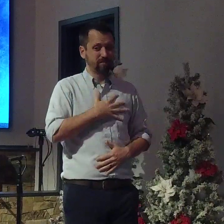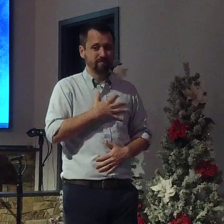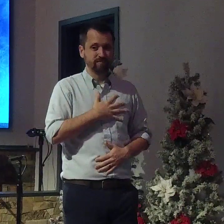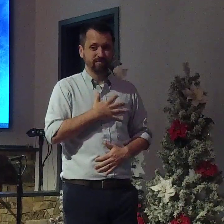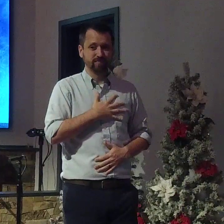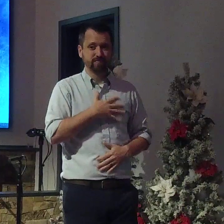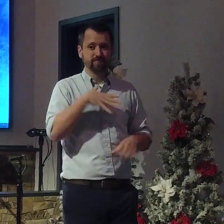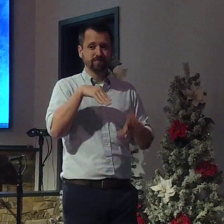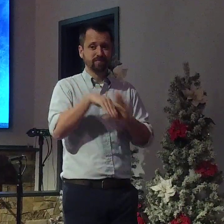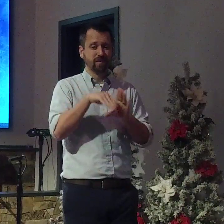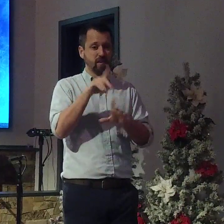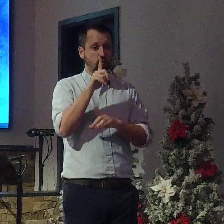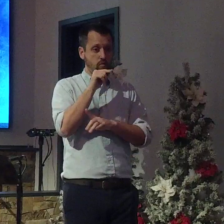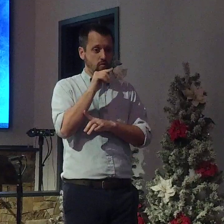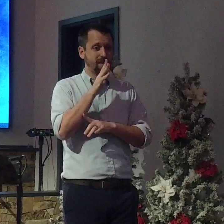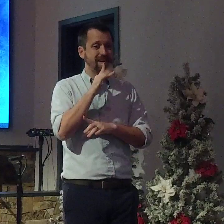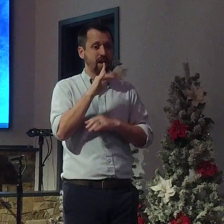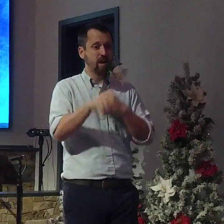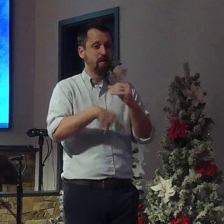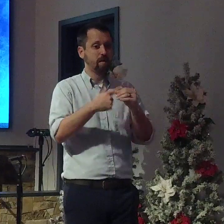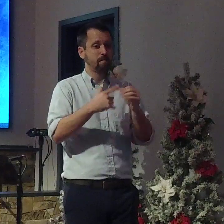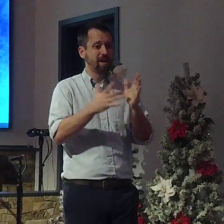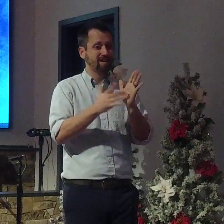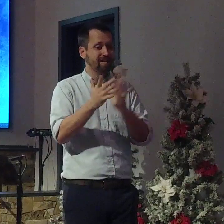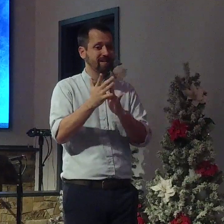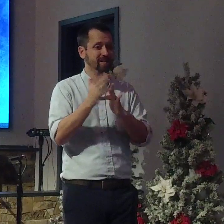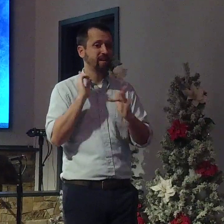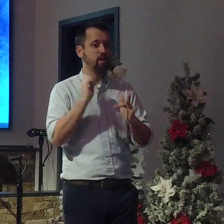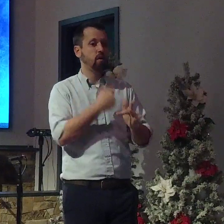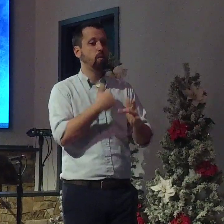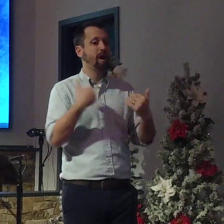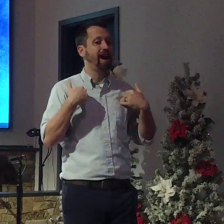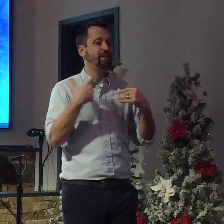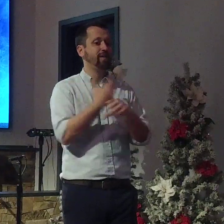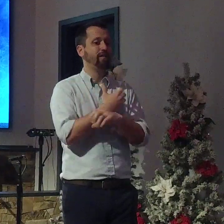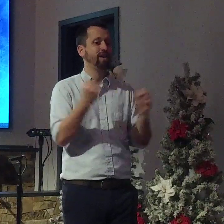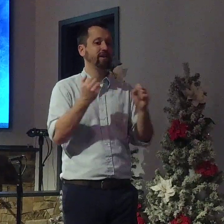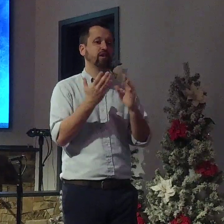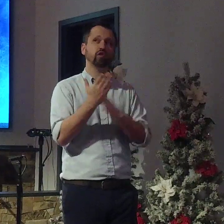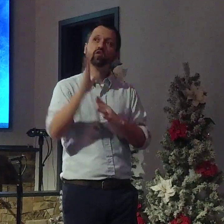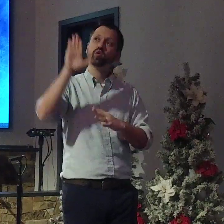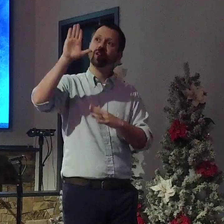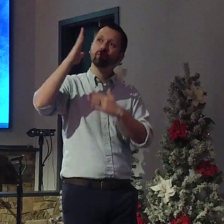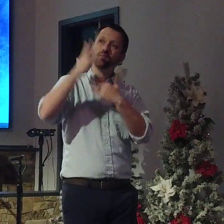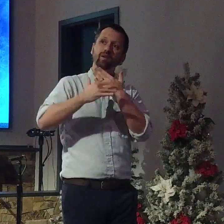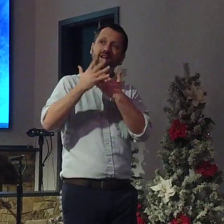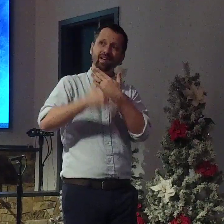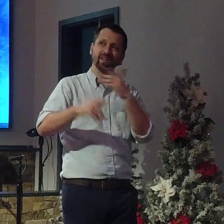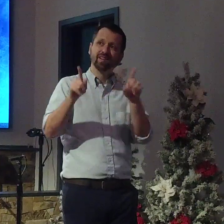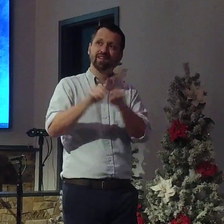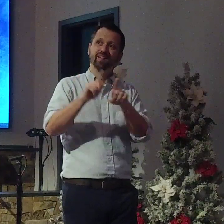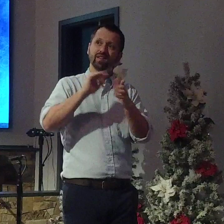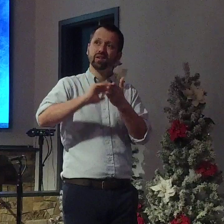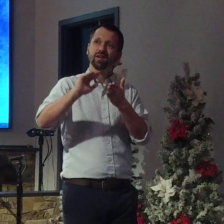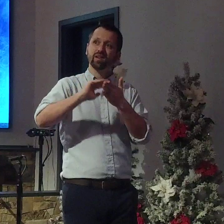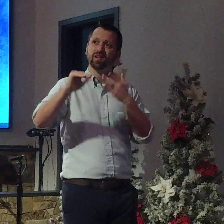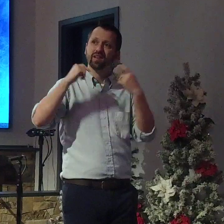in the Jordan River and tell them, hey, there's one who is coming that is greater than I. And when Jesus showed up on the